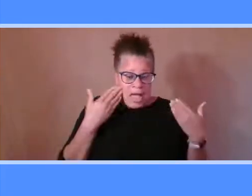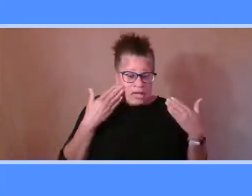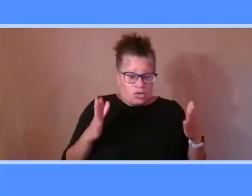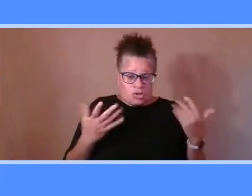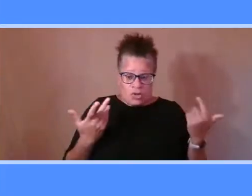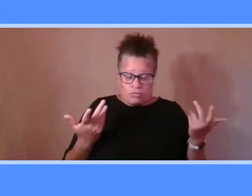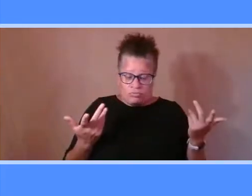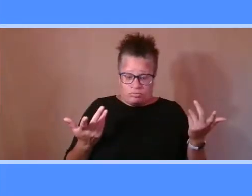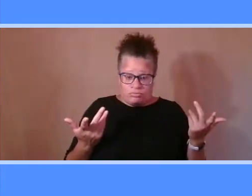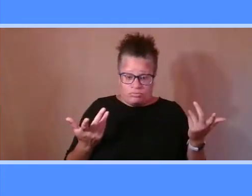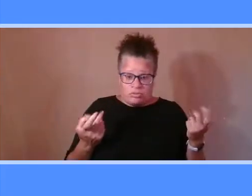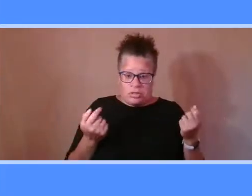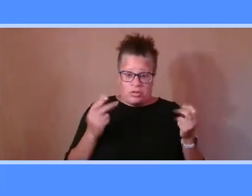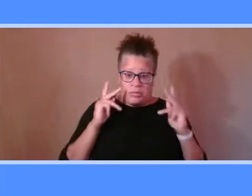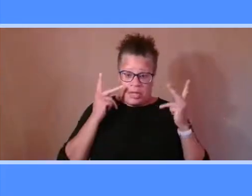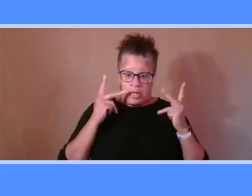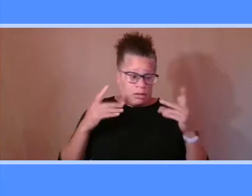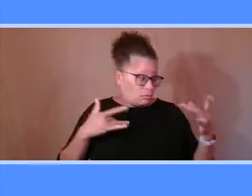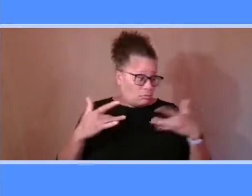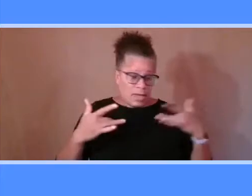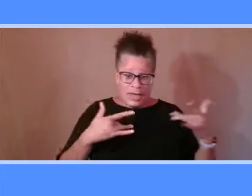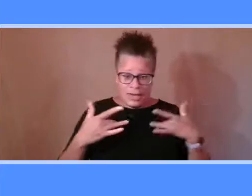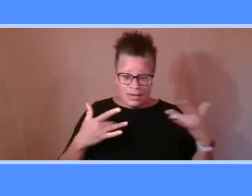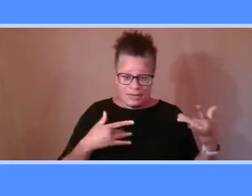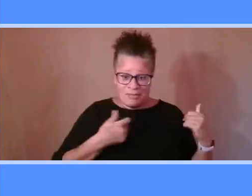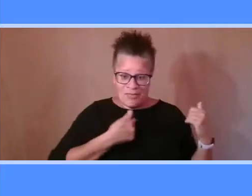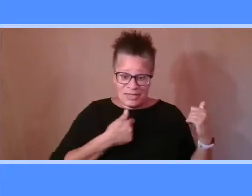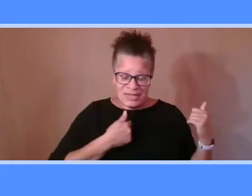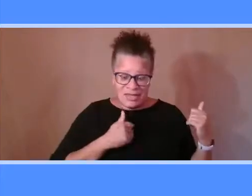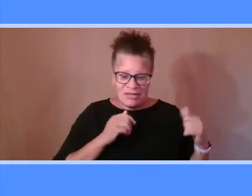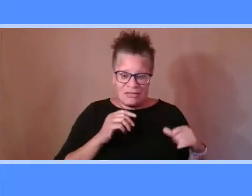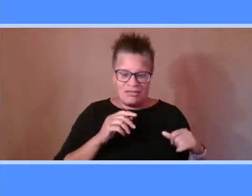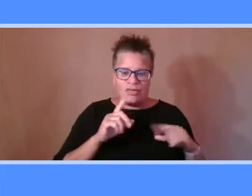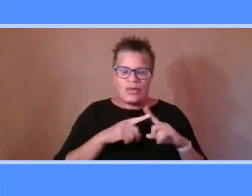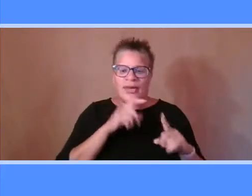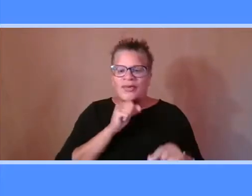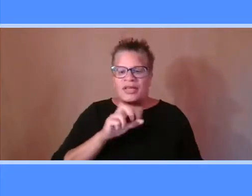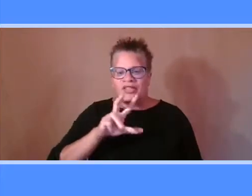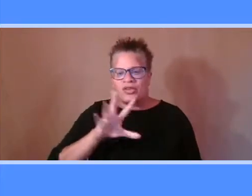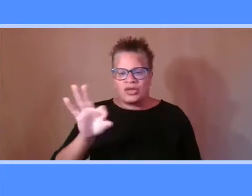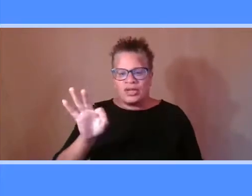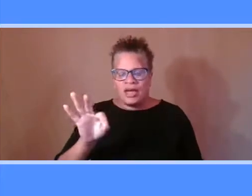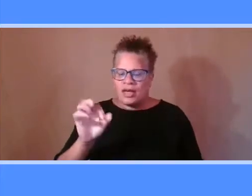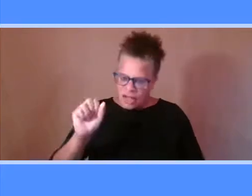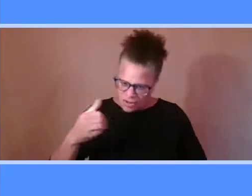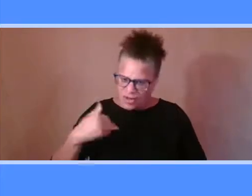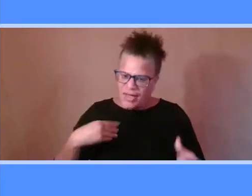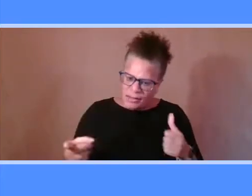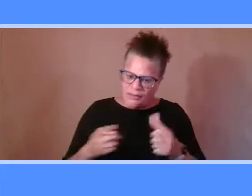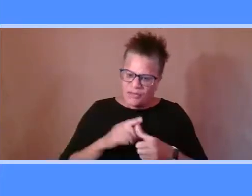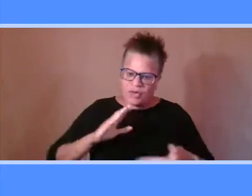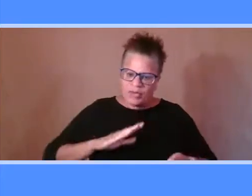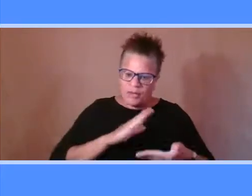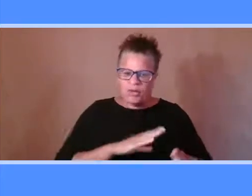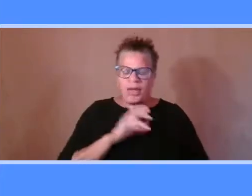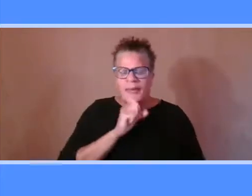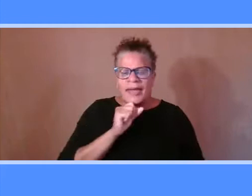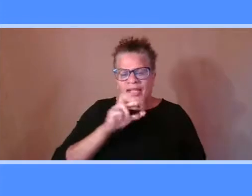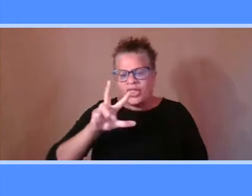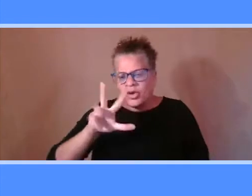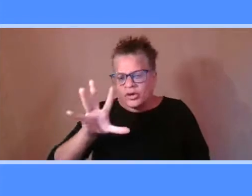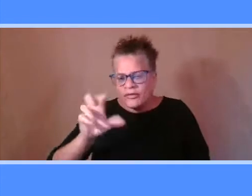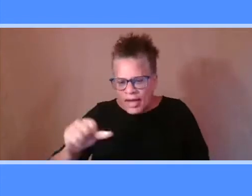a slight panic when I was like 39 and realized that I could have had my first mammogram at age